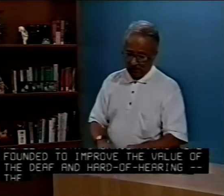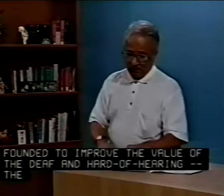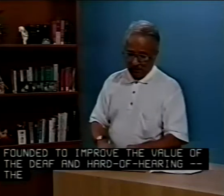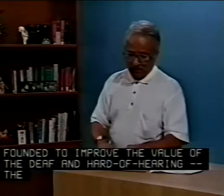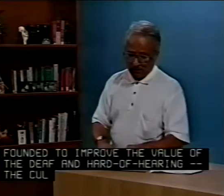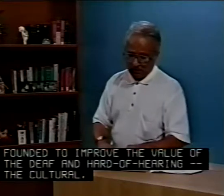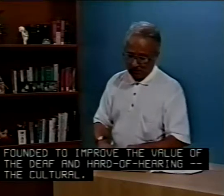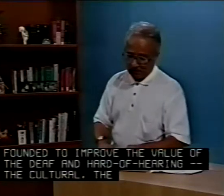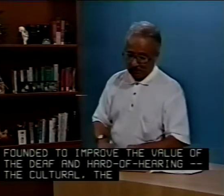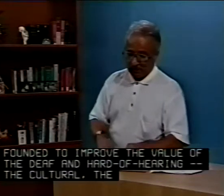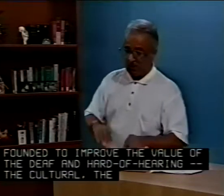the culture of these groups,